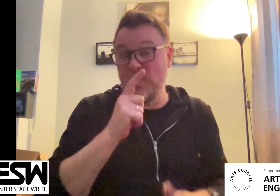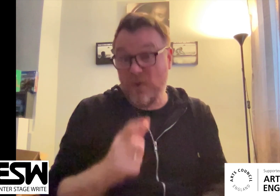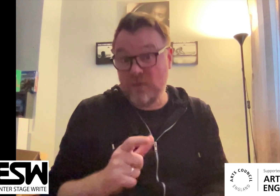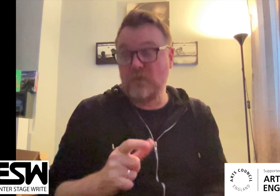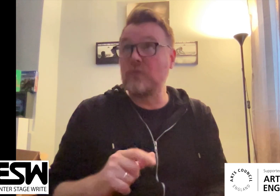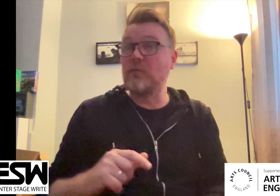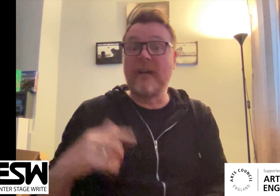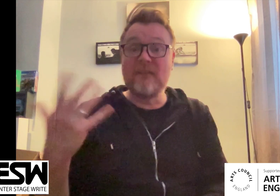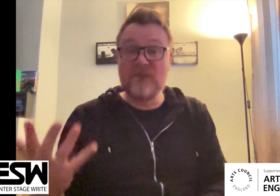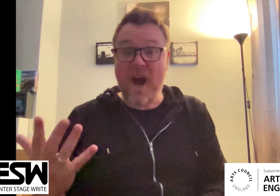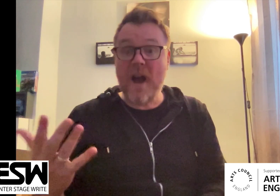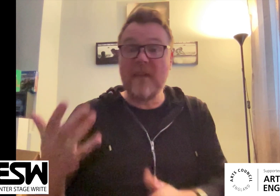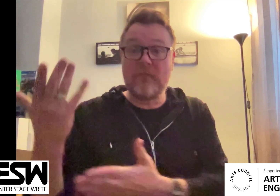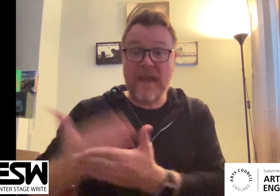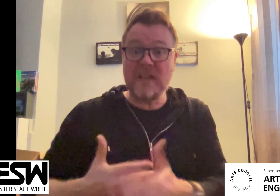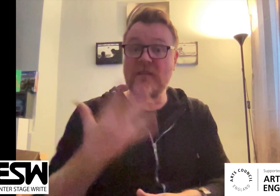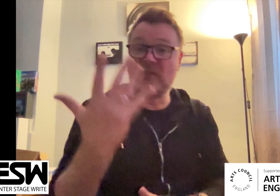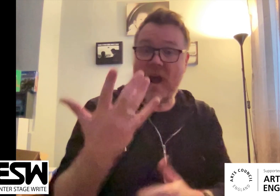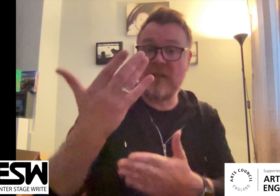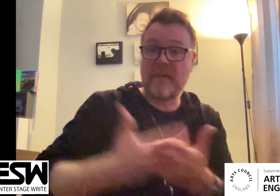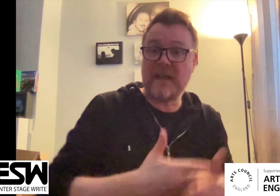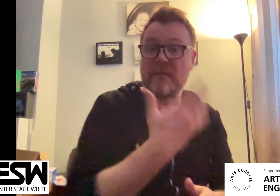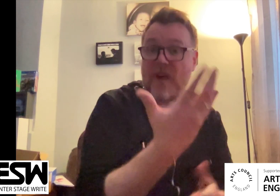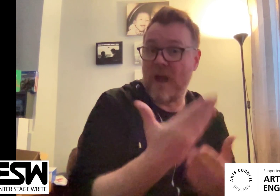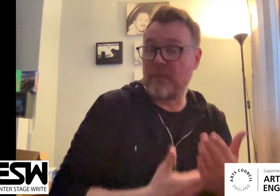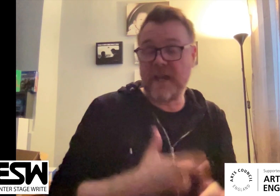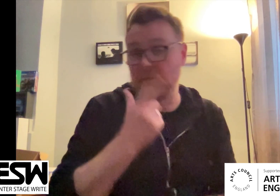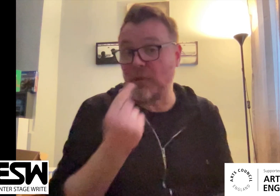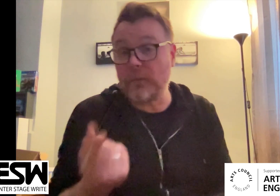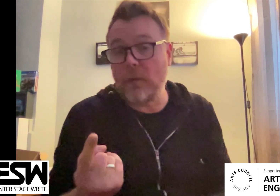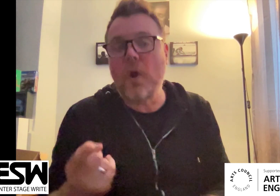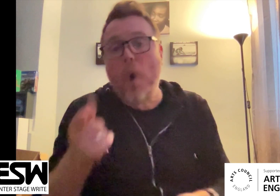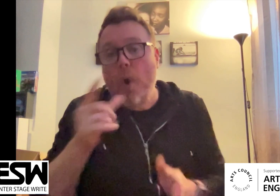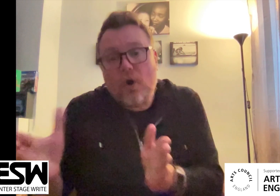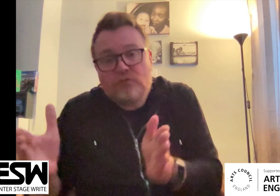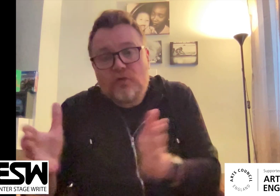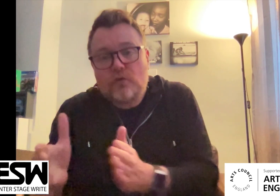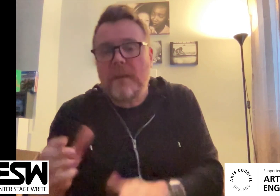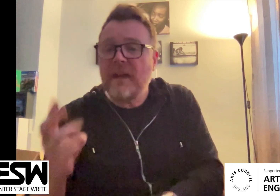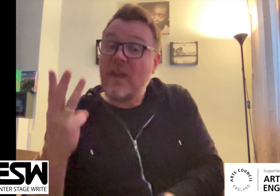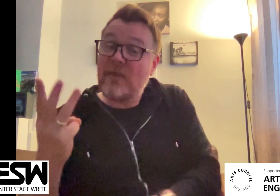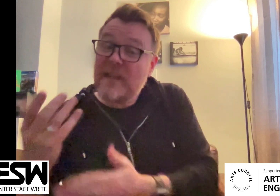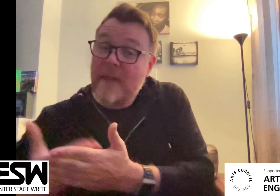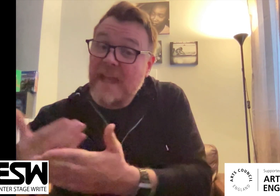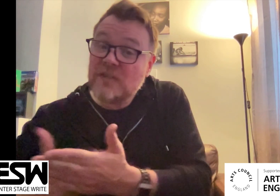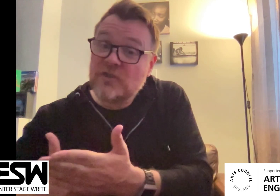So, you could have 5 minutes Act 1, 5 minutes Act 2, 5 minutes Act 3, so that's 5 pages for each. Or you can